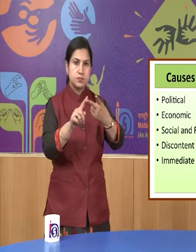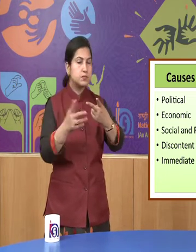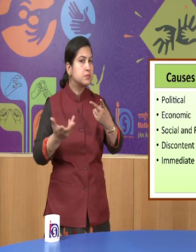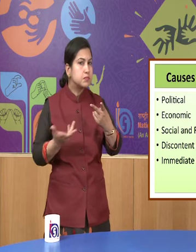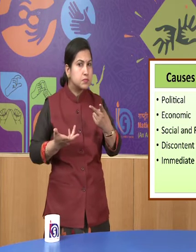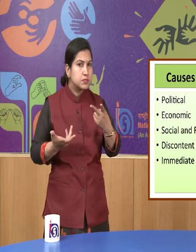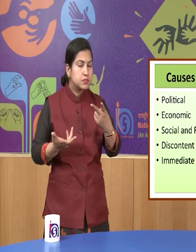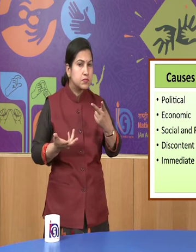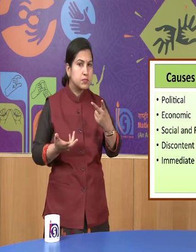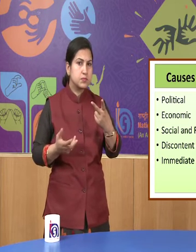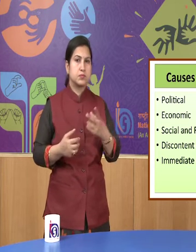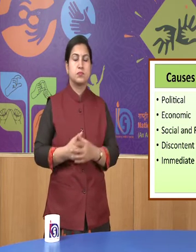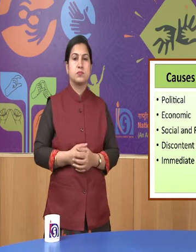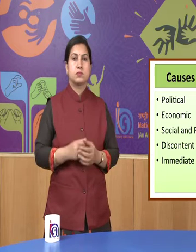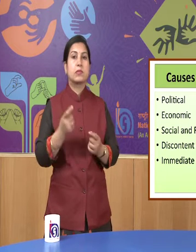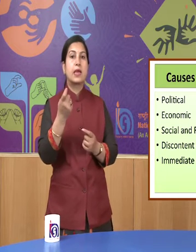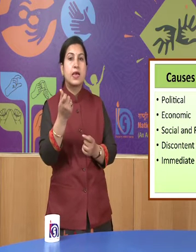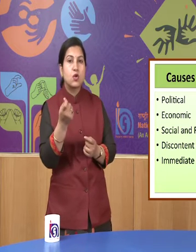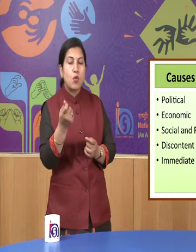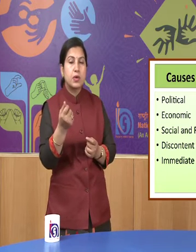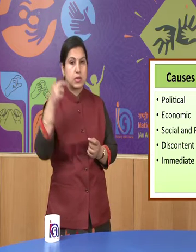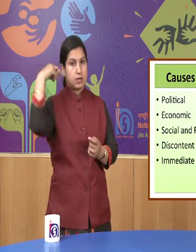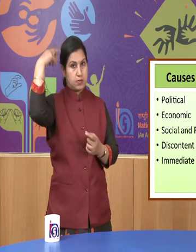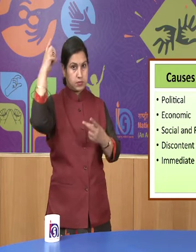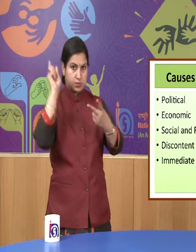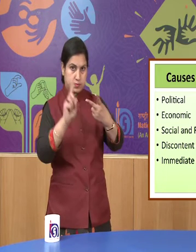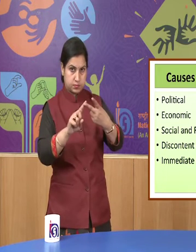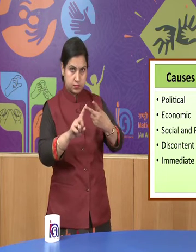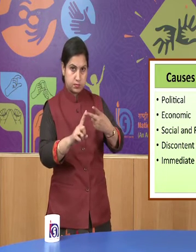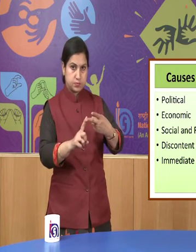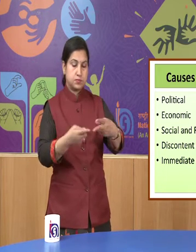The second cause was economic cause.